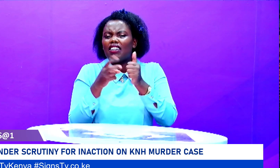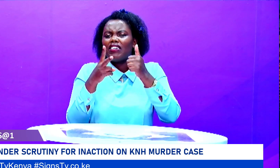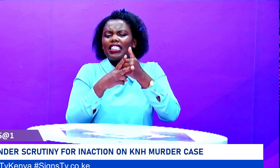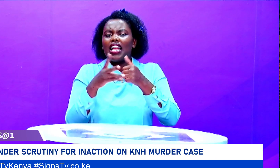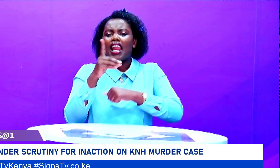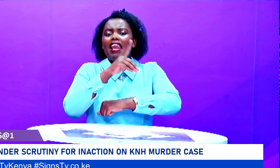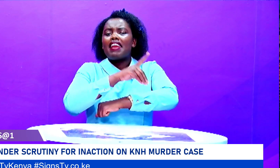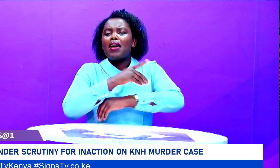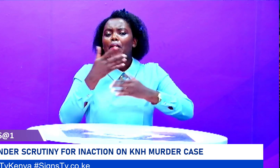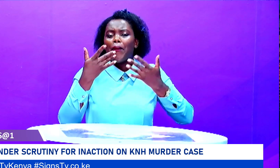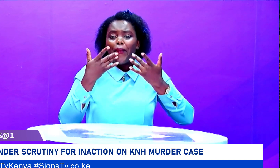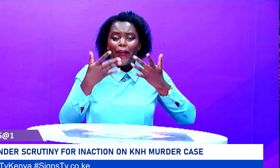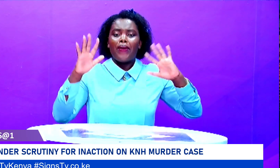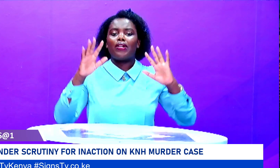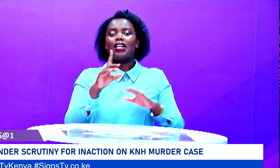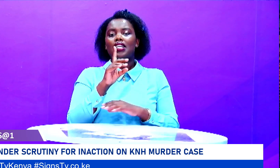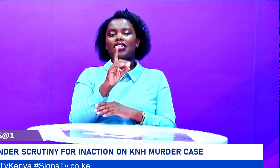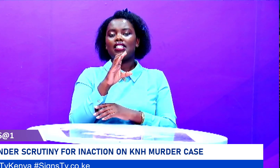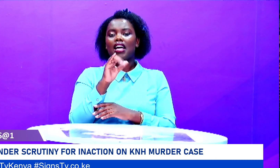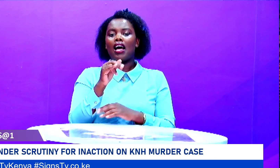The inaction has become even more